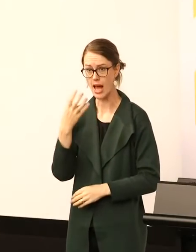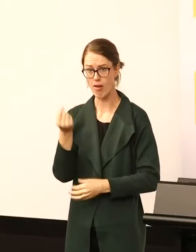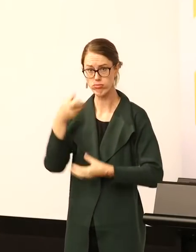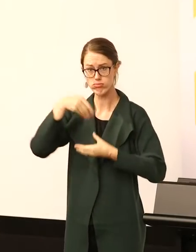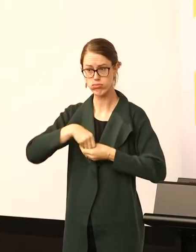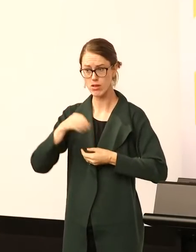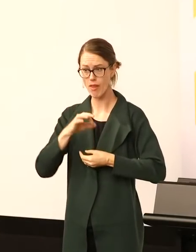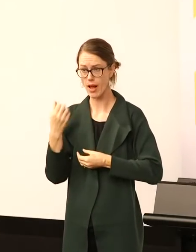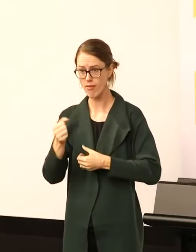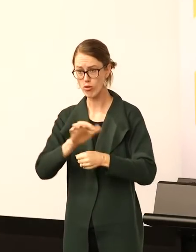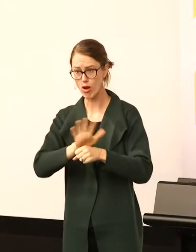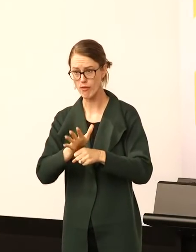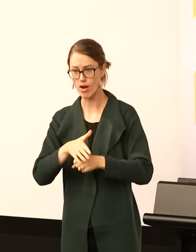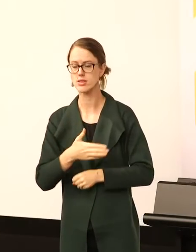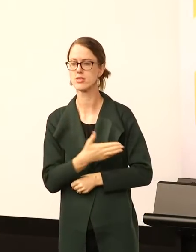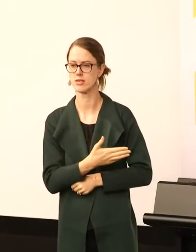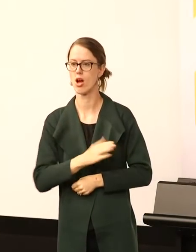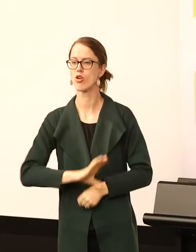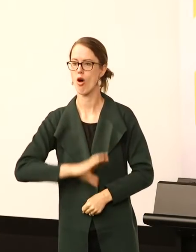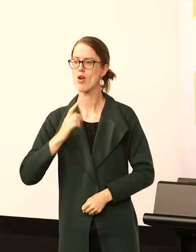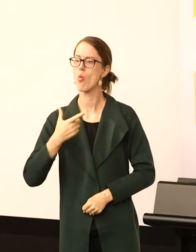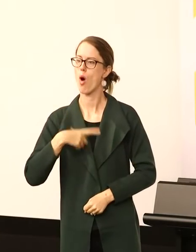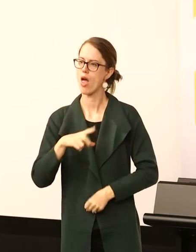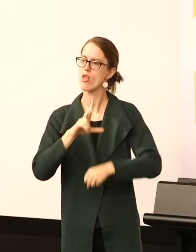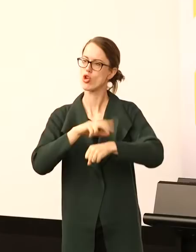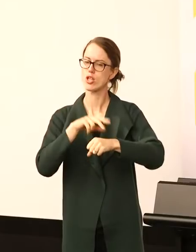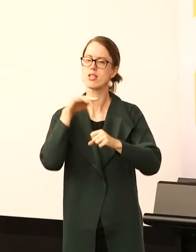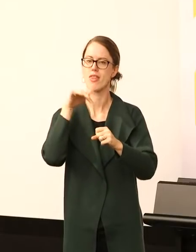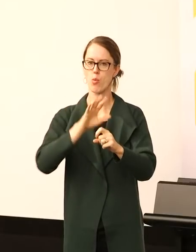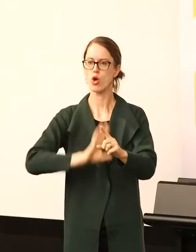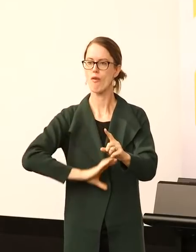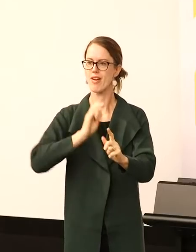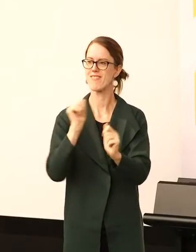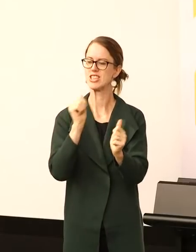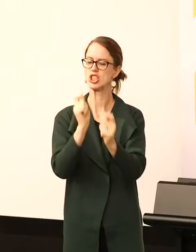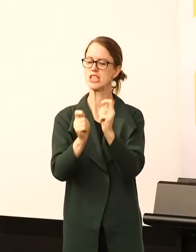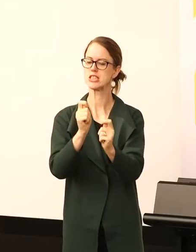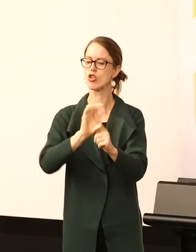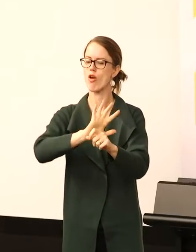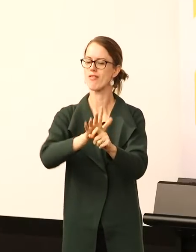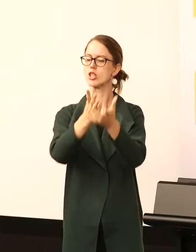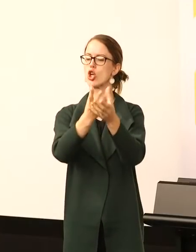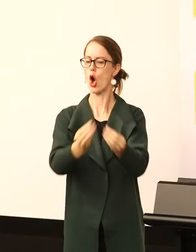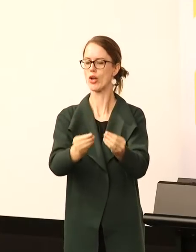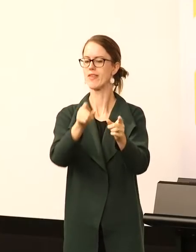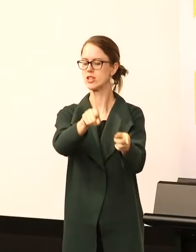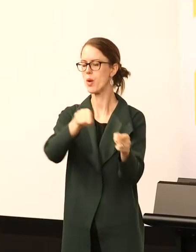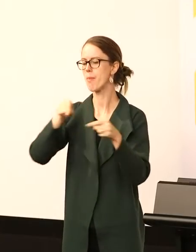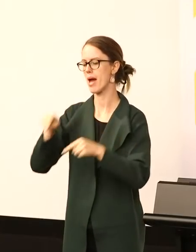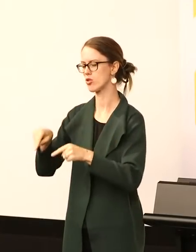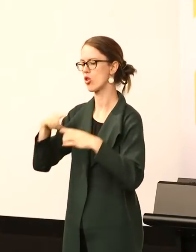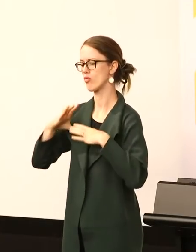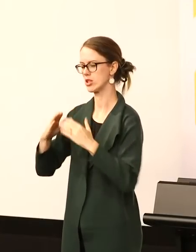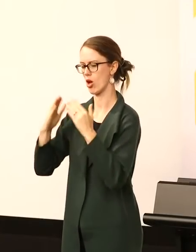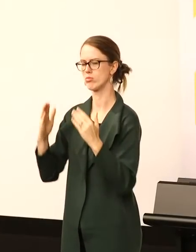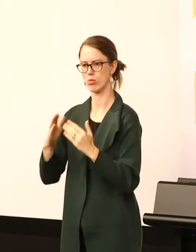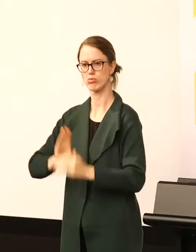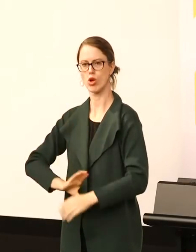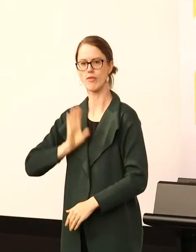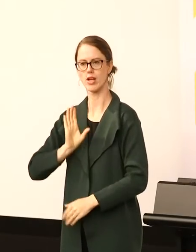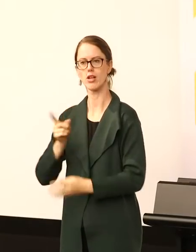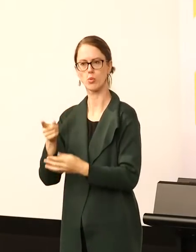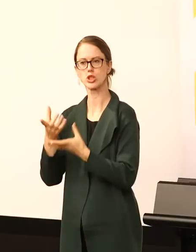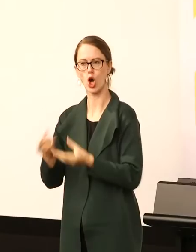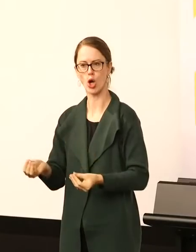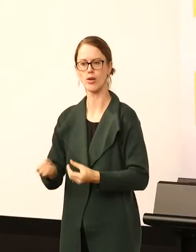and I'm confident because the clinicians who sent her back were confident, and I have full confidence in their judgment, and as well